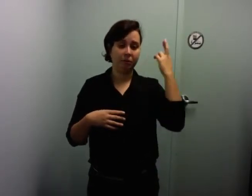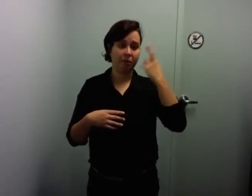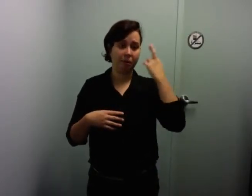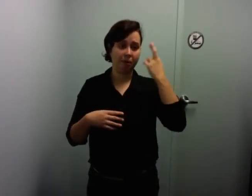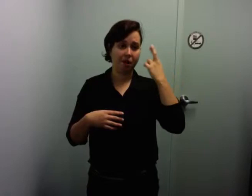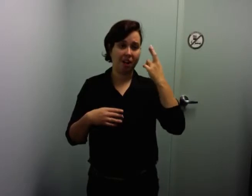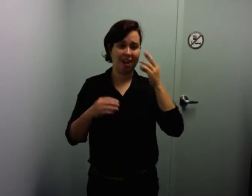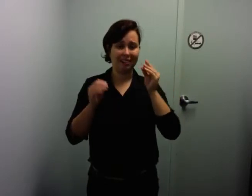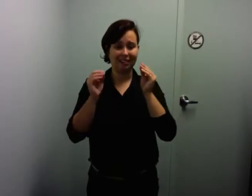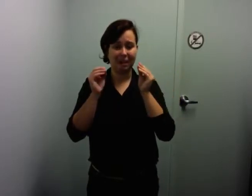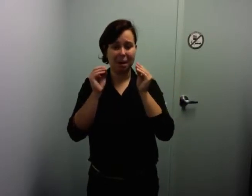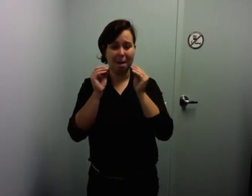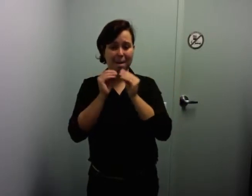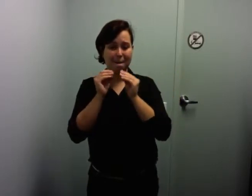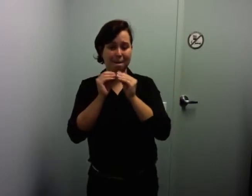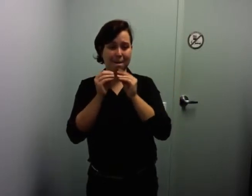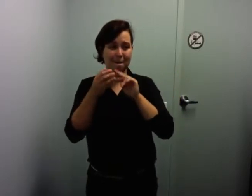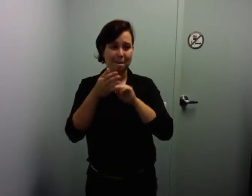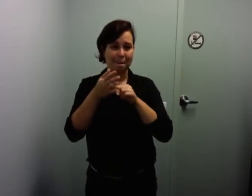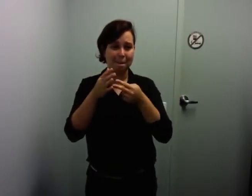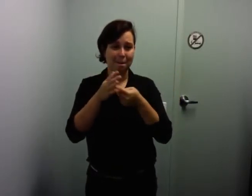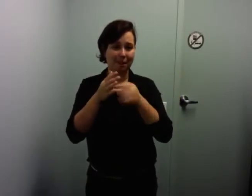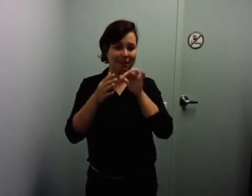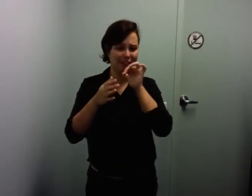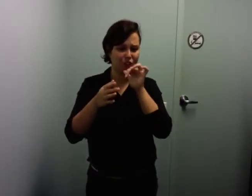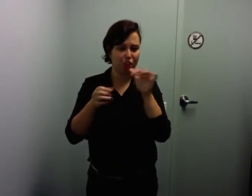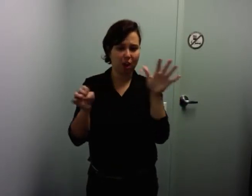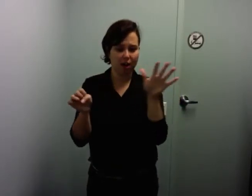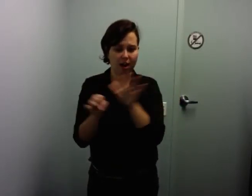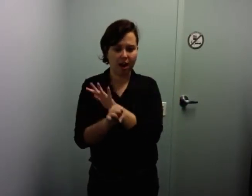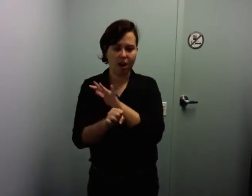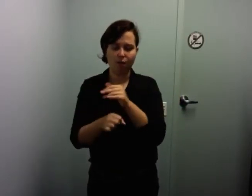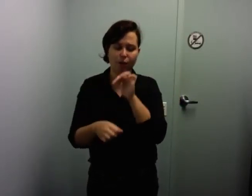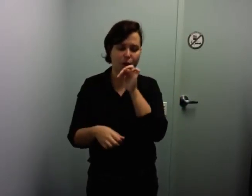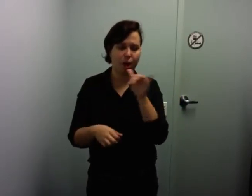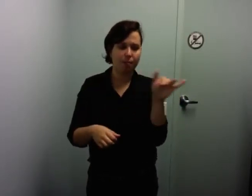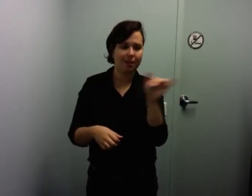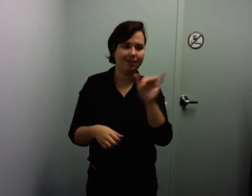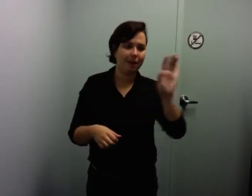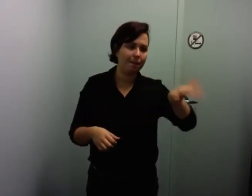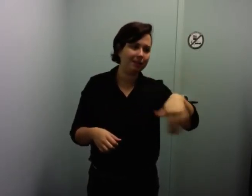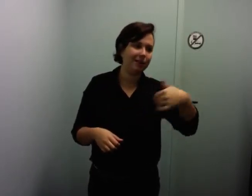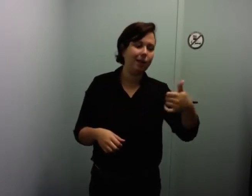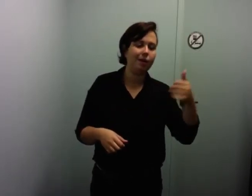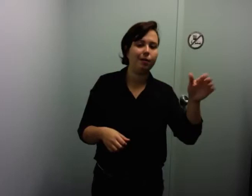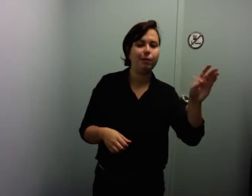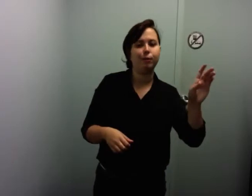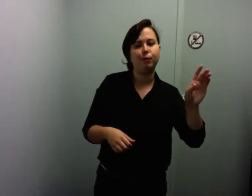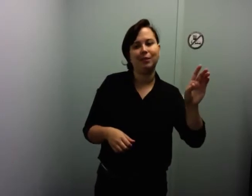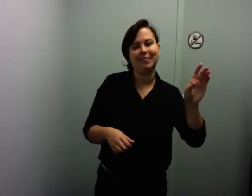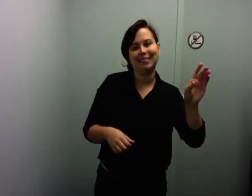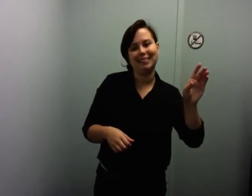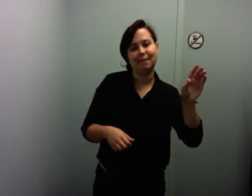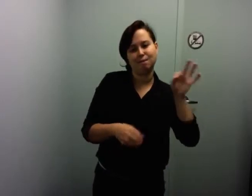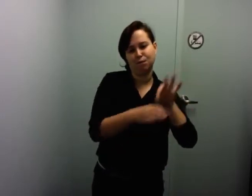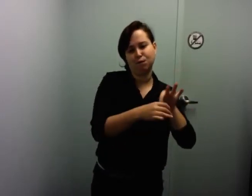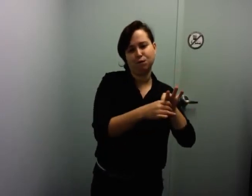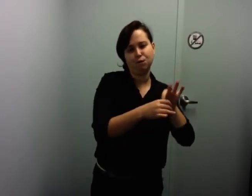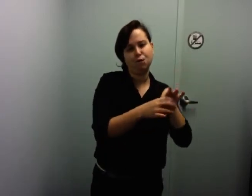other democratic nation in the West. Be that as it may, let's take a look at